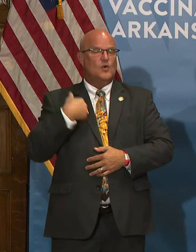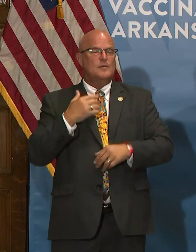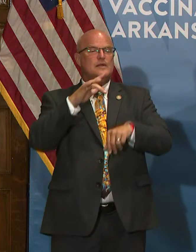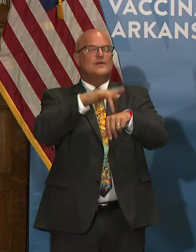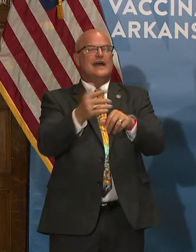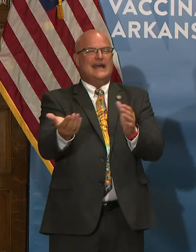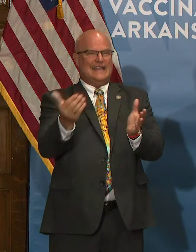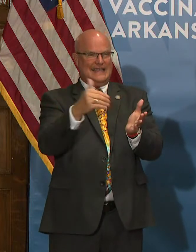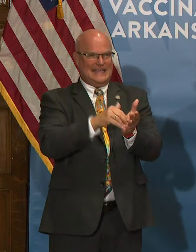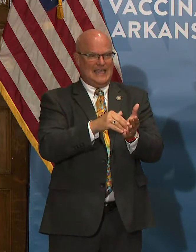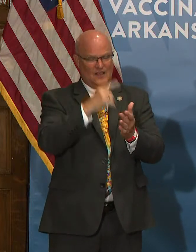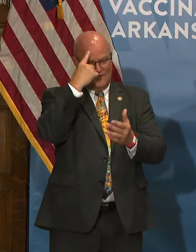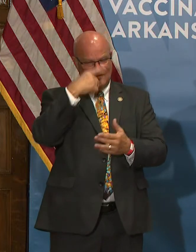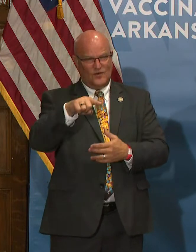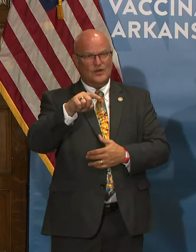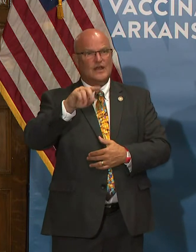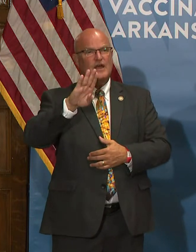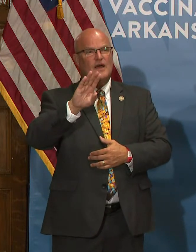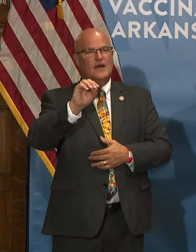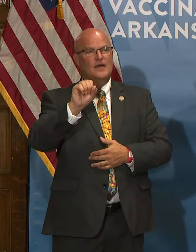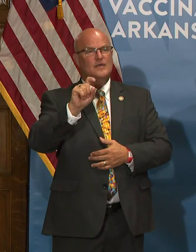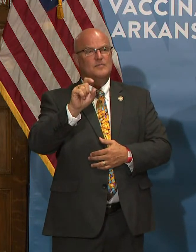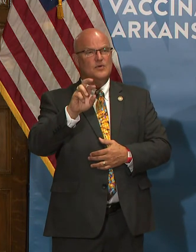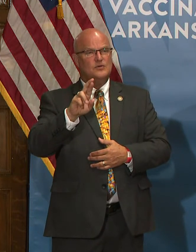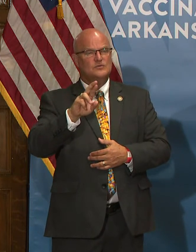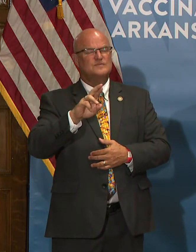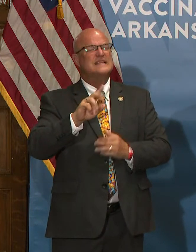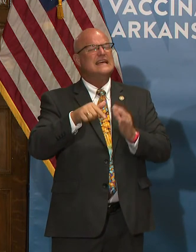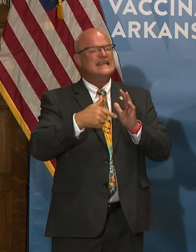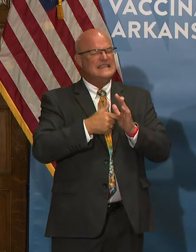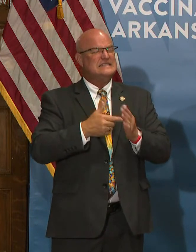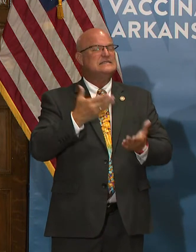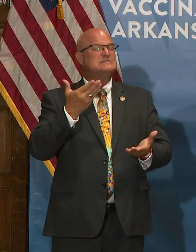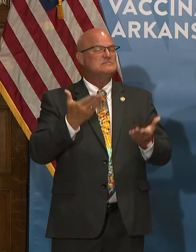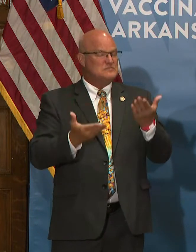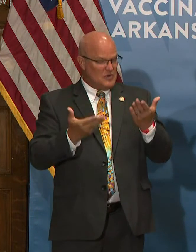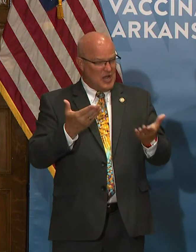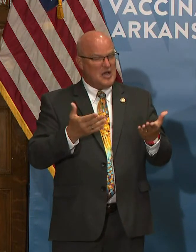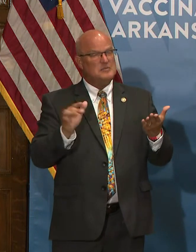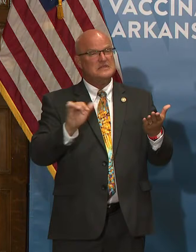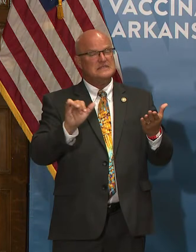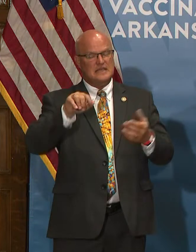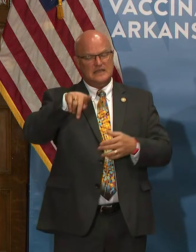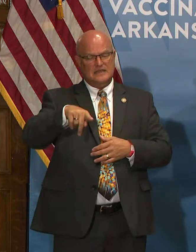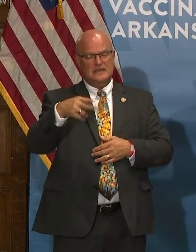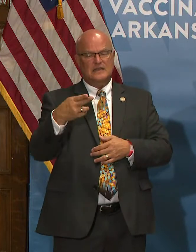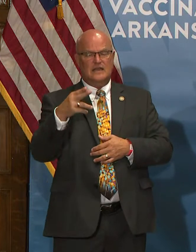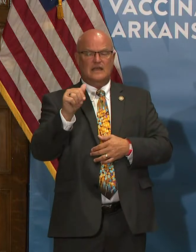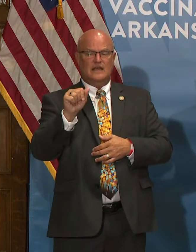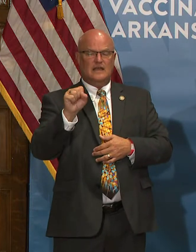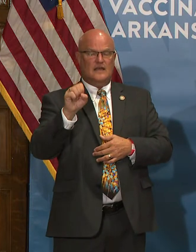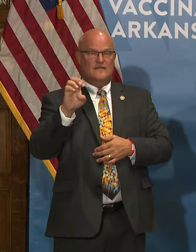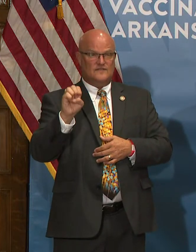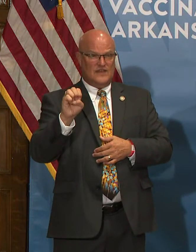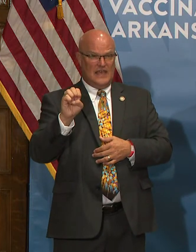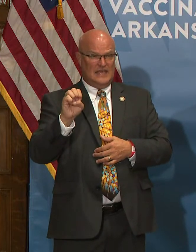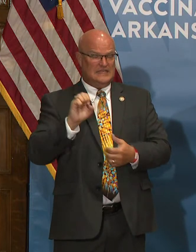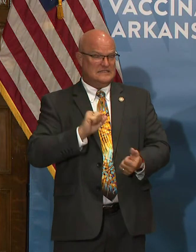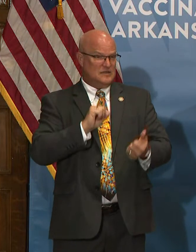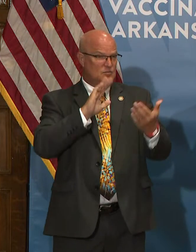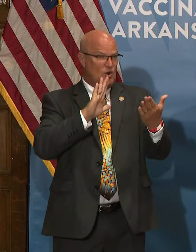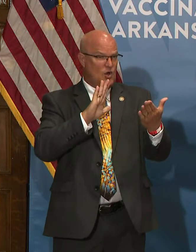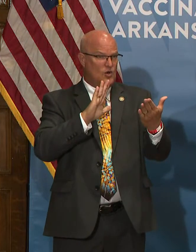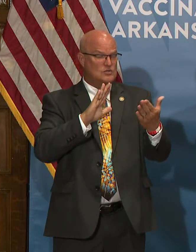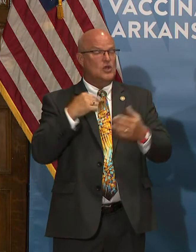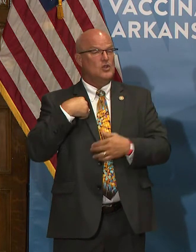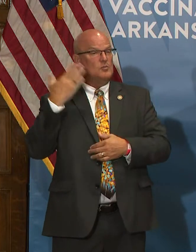them again. This will probably be a phased approach given the fact that we addressed high-risk